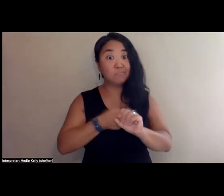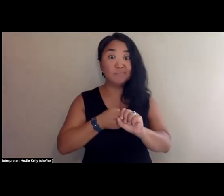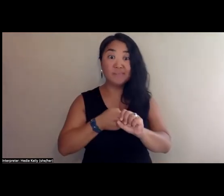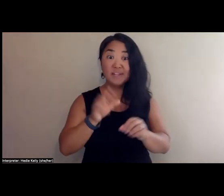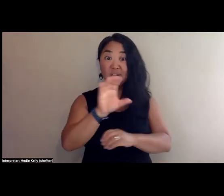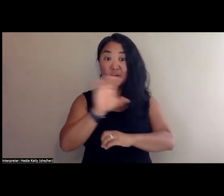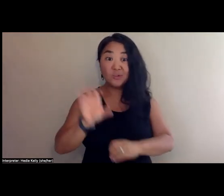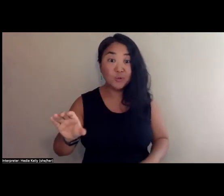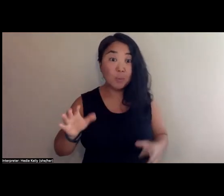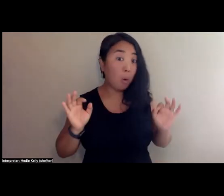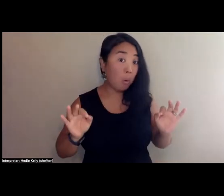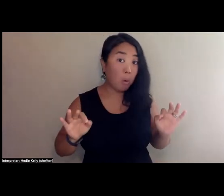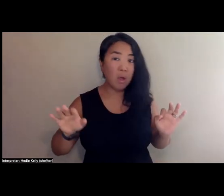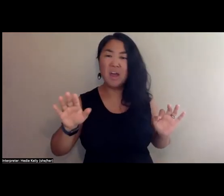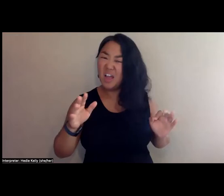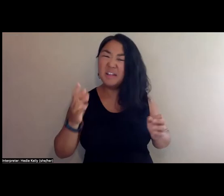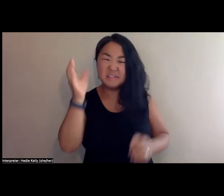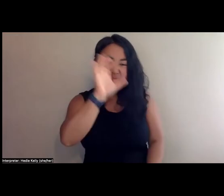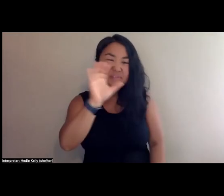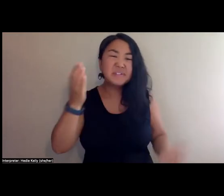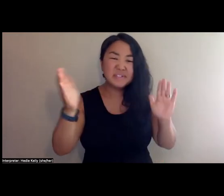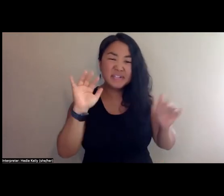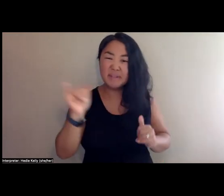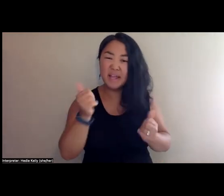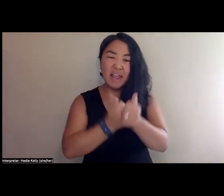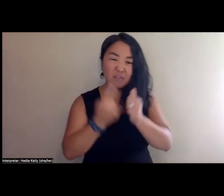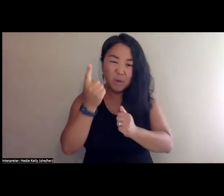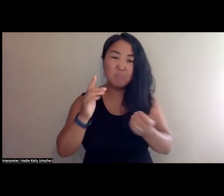Okay, looks like everyone's roughly in the area as most I can tell.